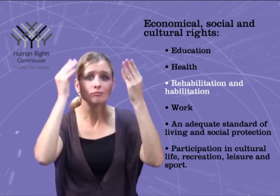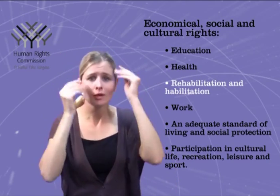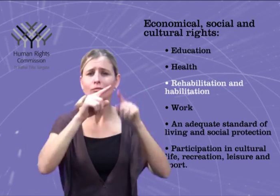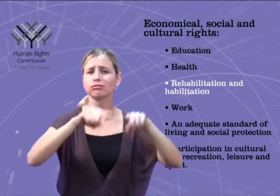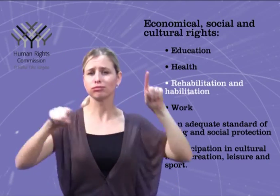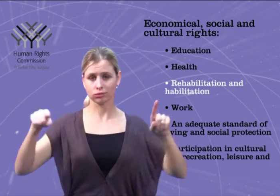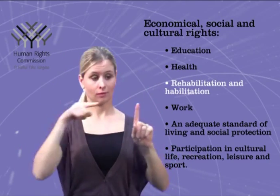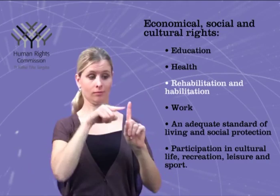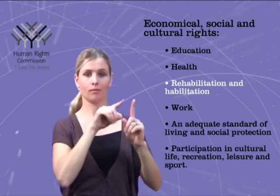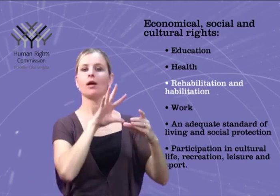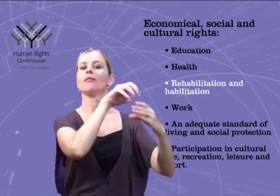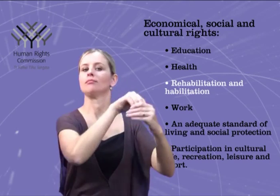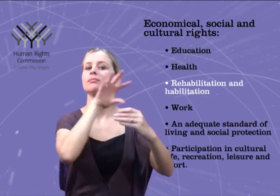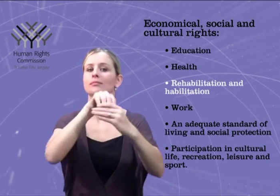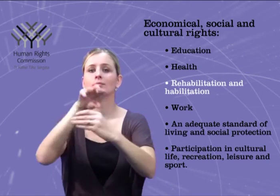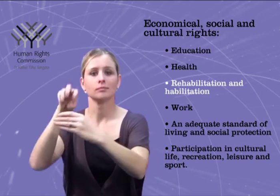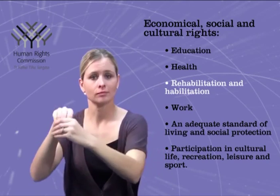rehabilitation and habilitation,